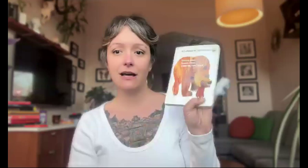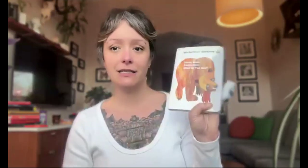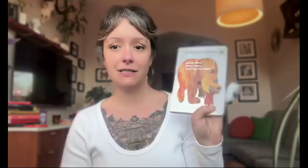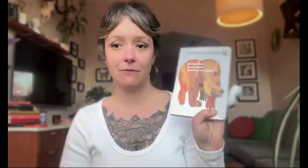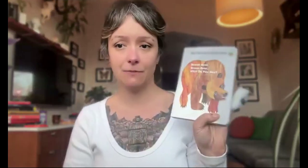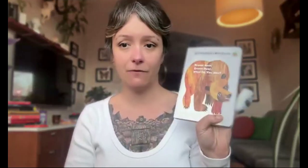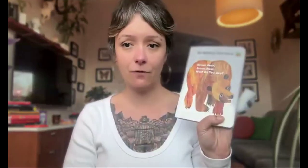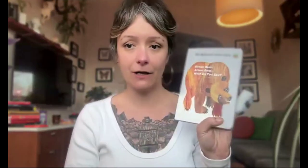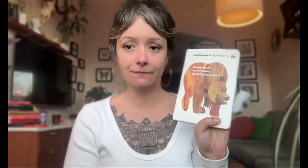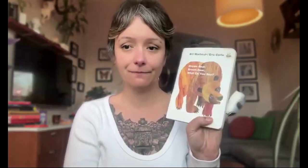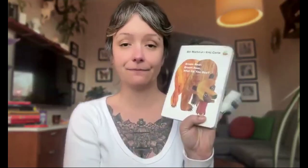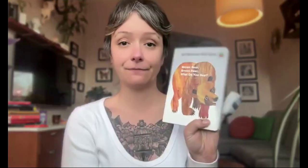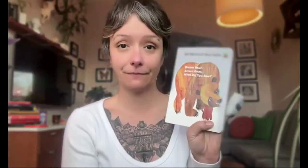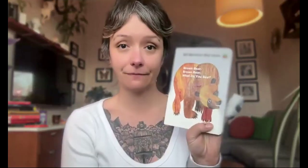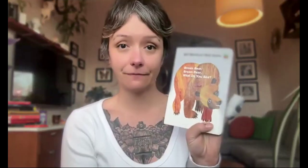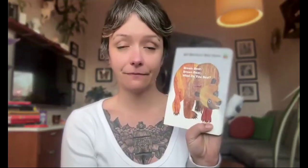a smidge before.